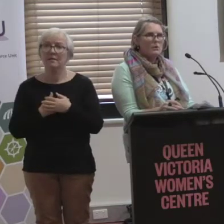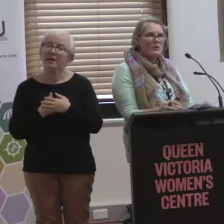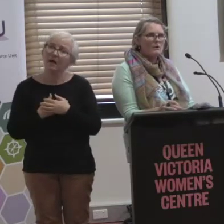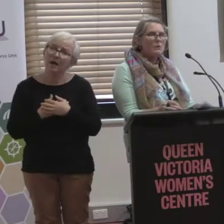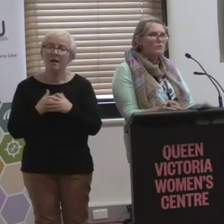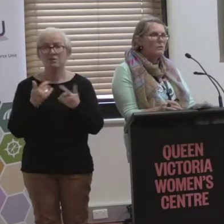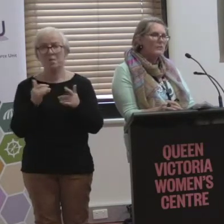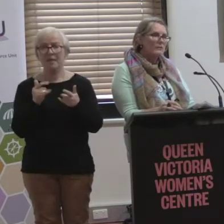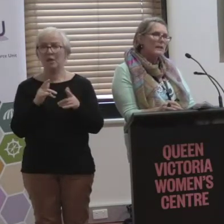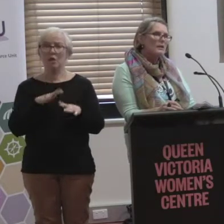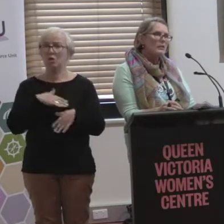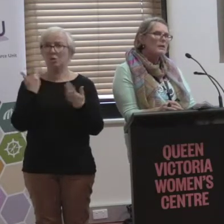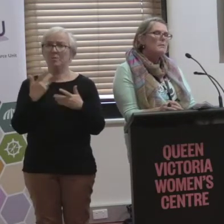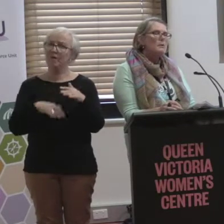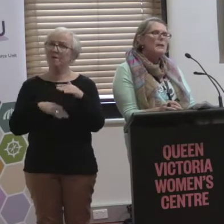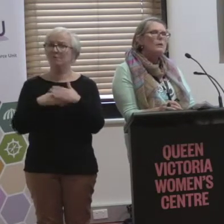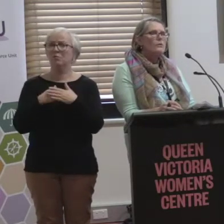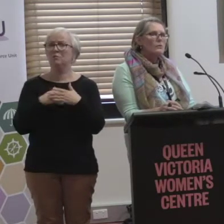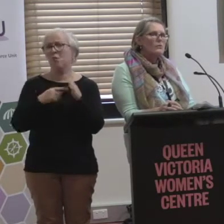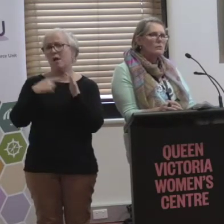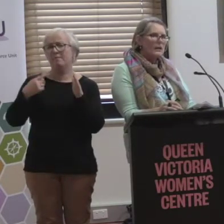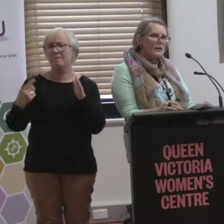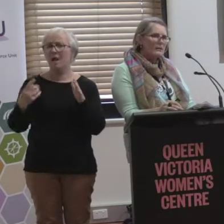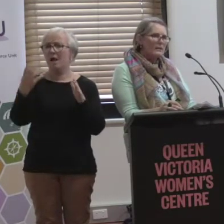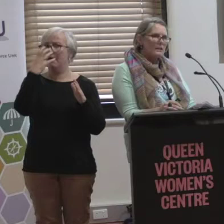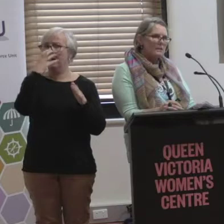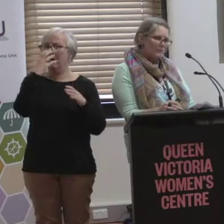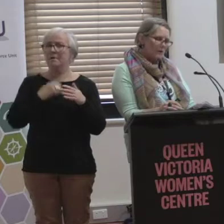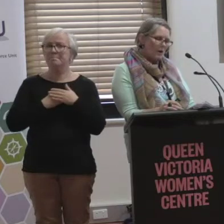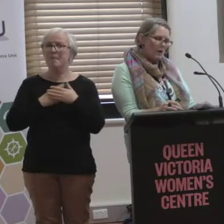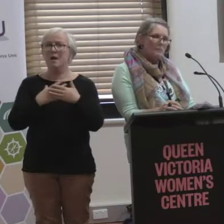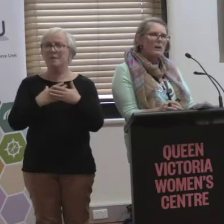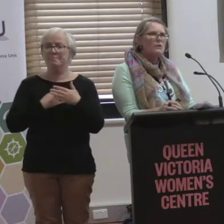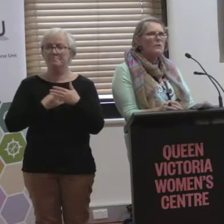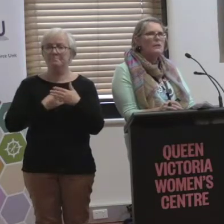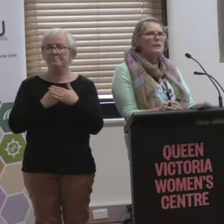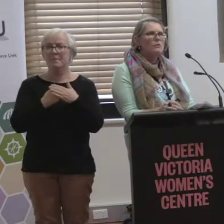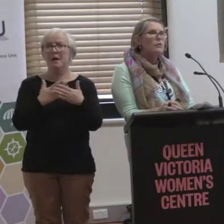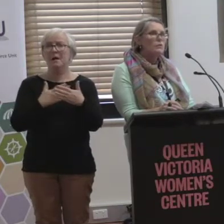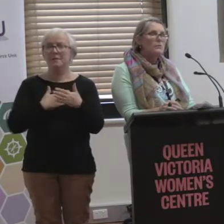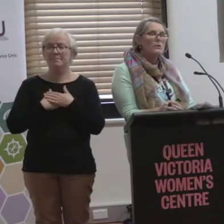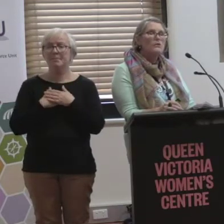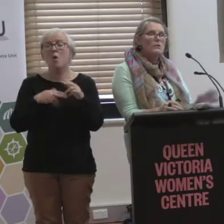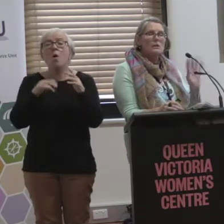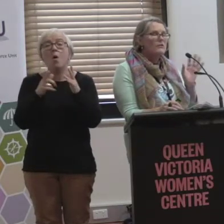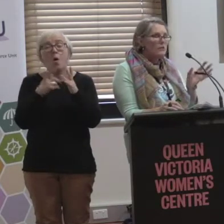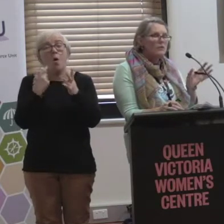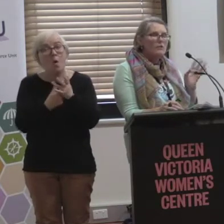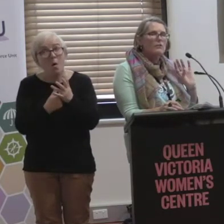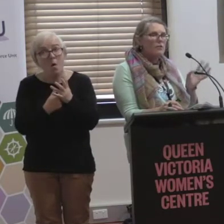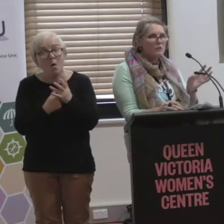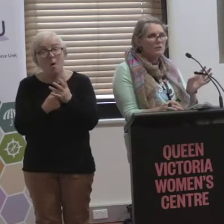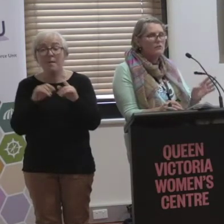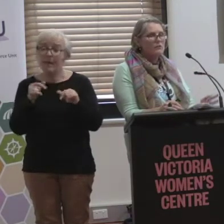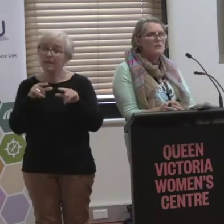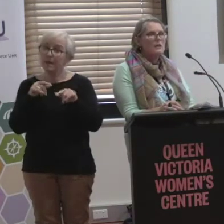put on long-term ventilation, but it may also rule out the time when you need short-term surgery, you need surgery